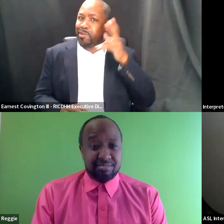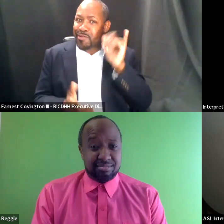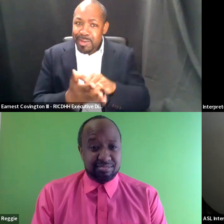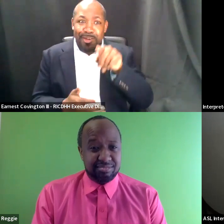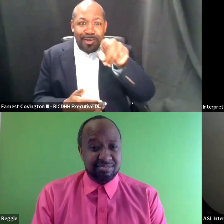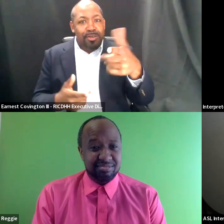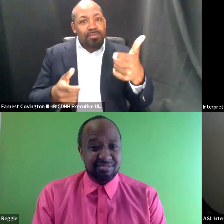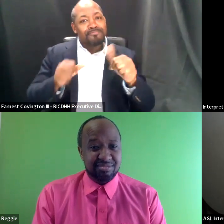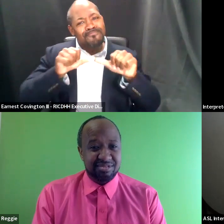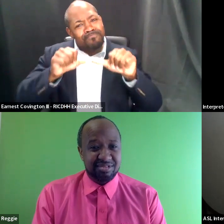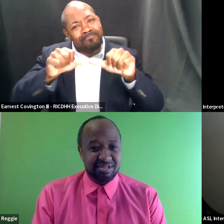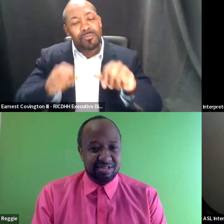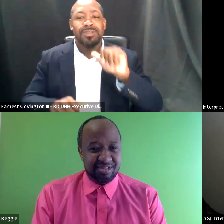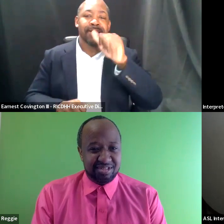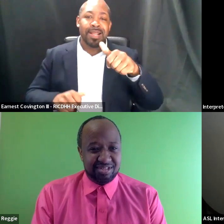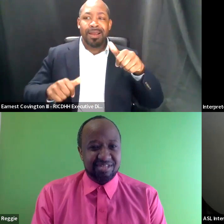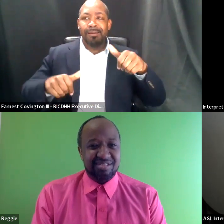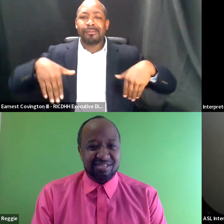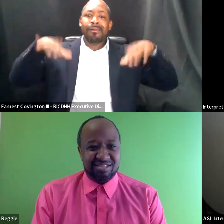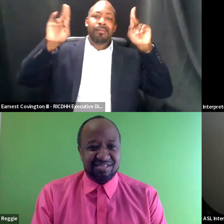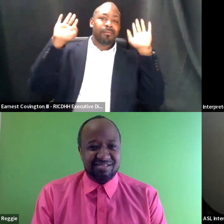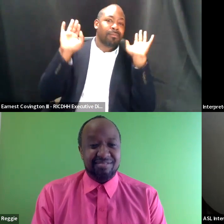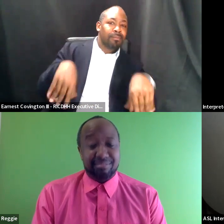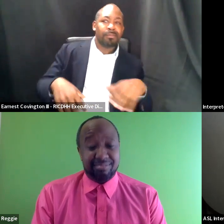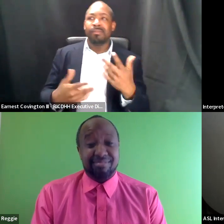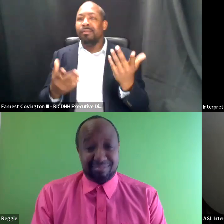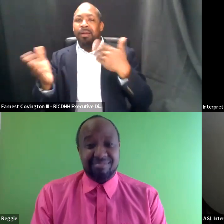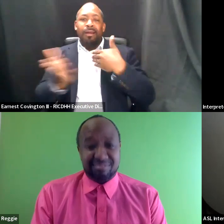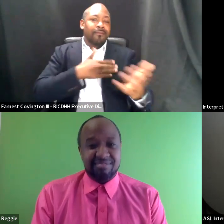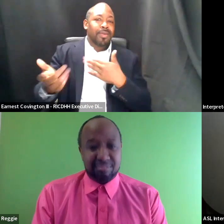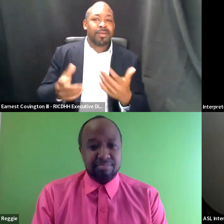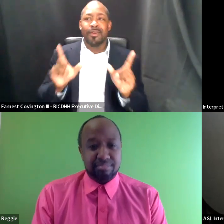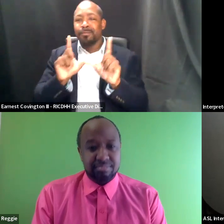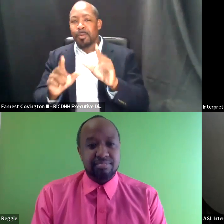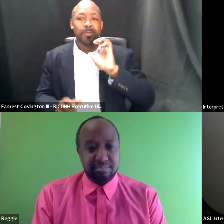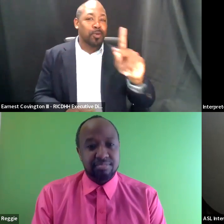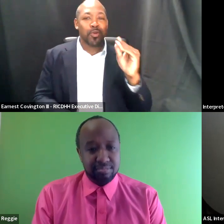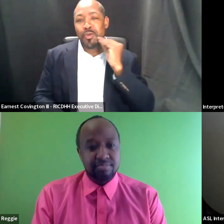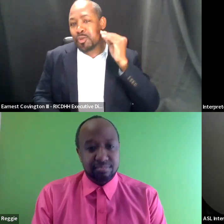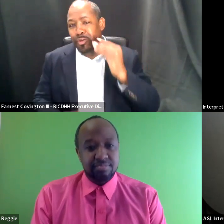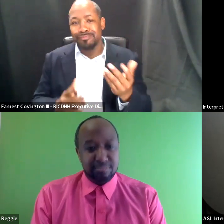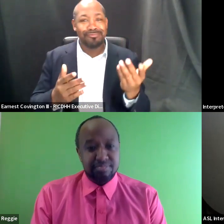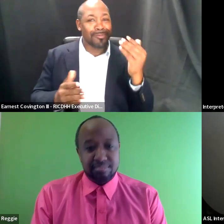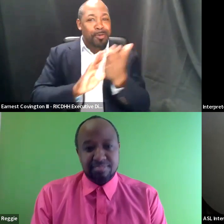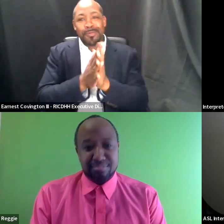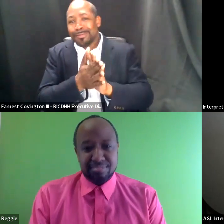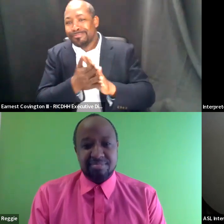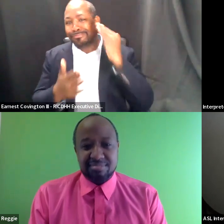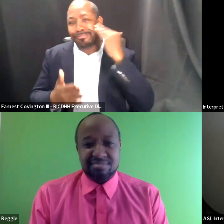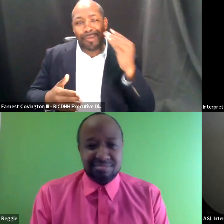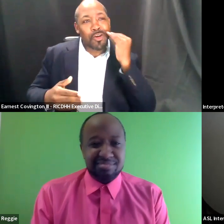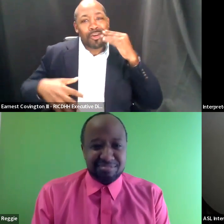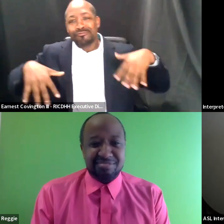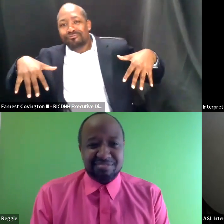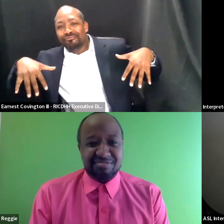test too that you have to pass. It's very difficult, but I'm very glad to hear that you persevered you didn't just let it go by.